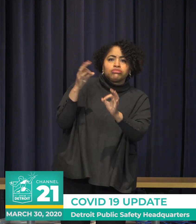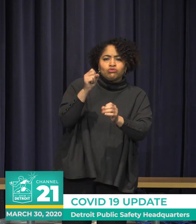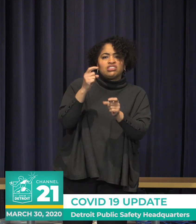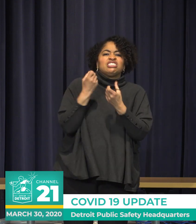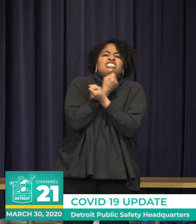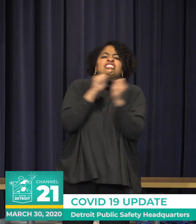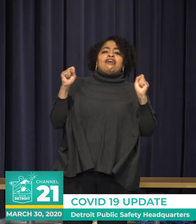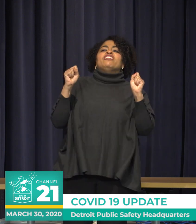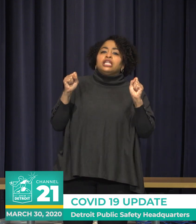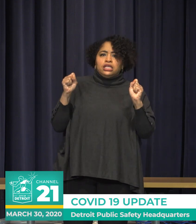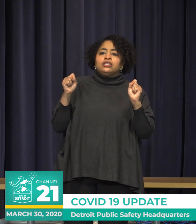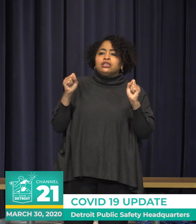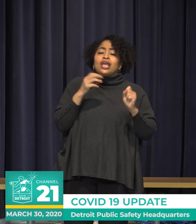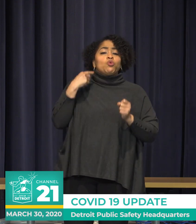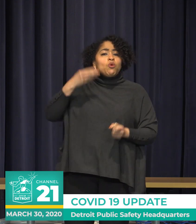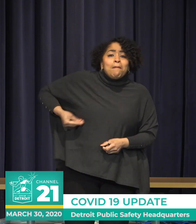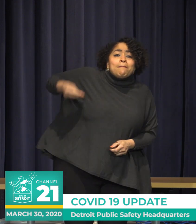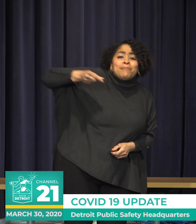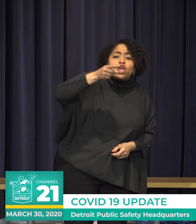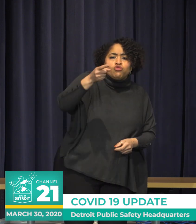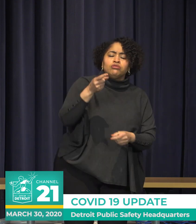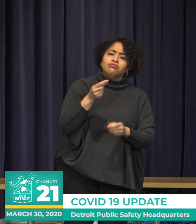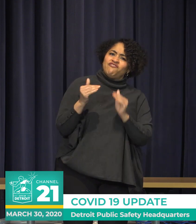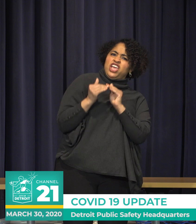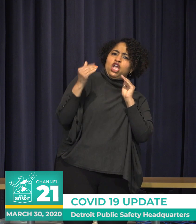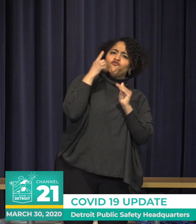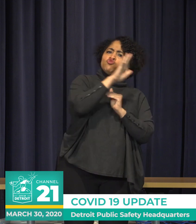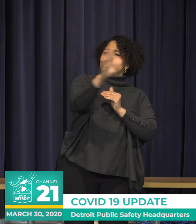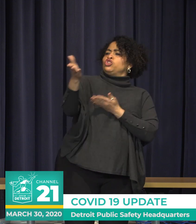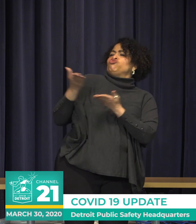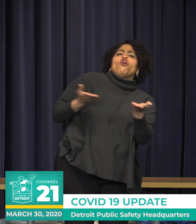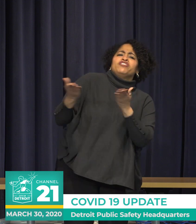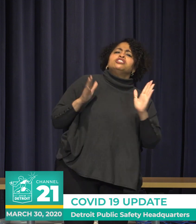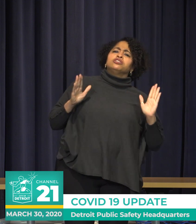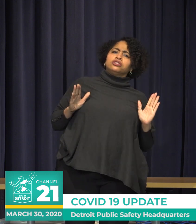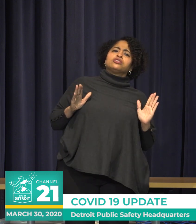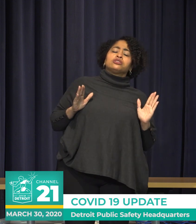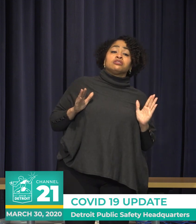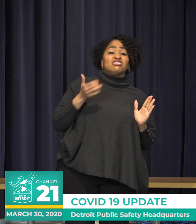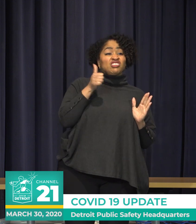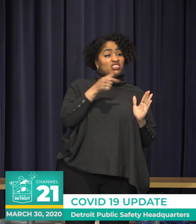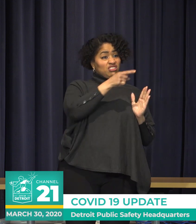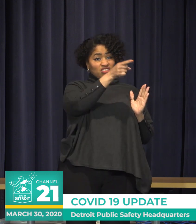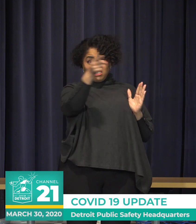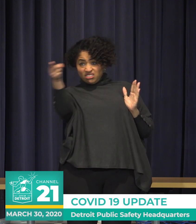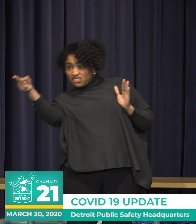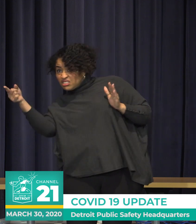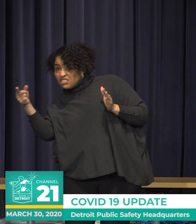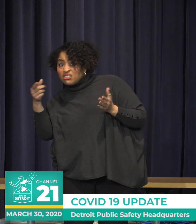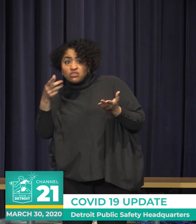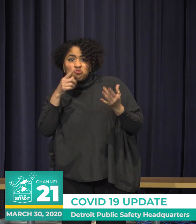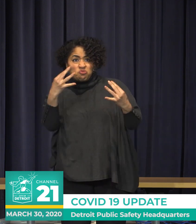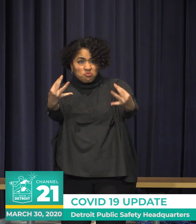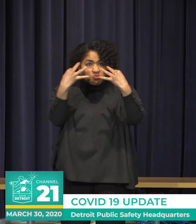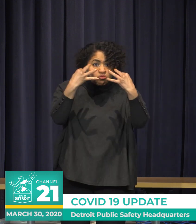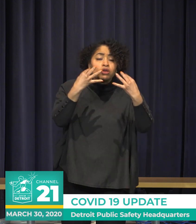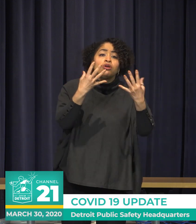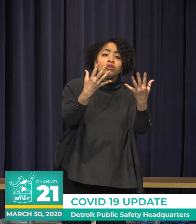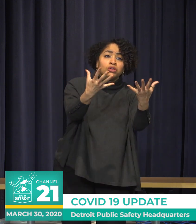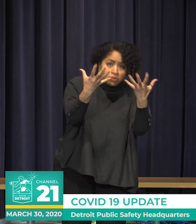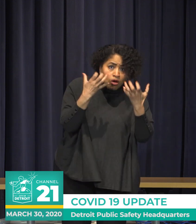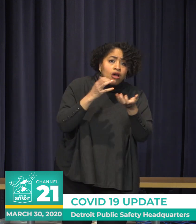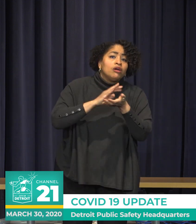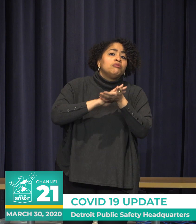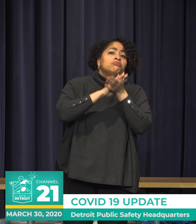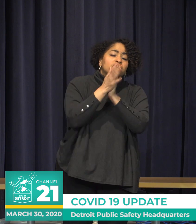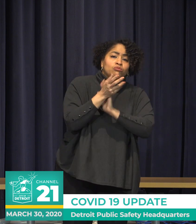and we will pay you fairly for that service. And so anybody out there who wants to be